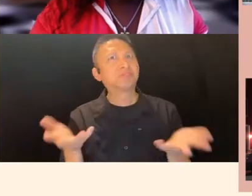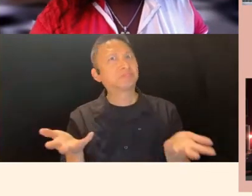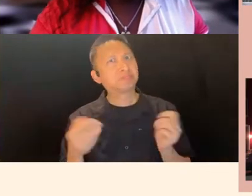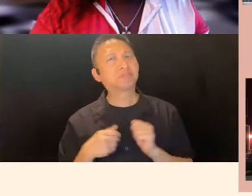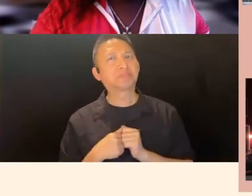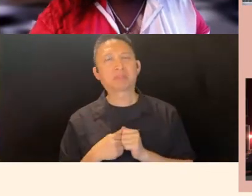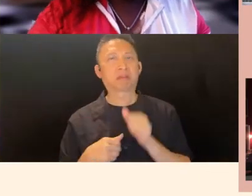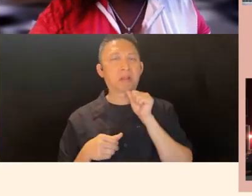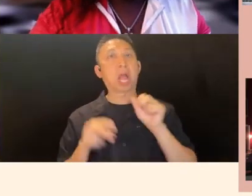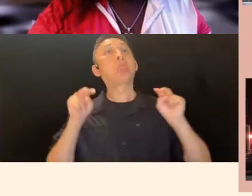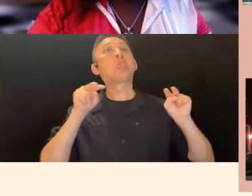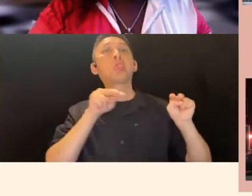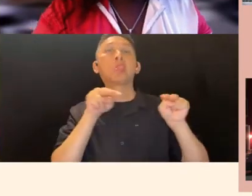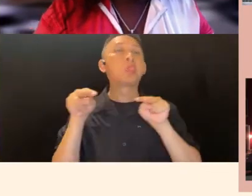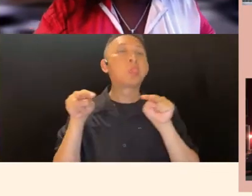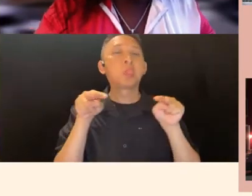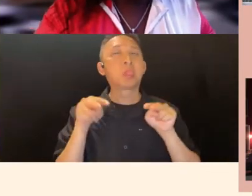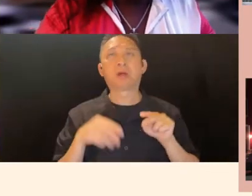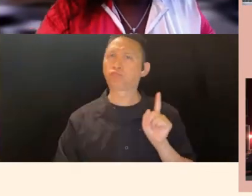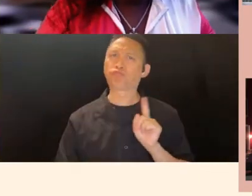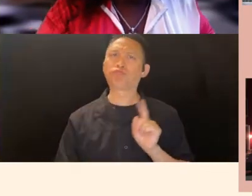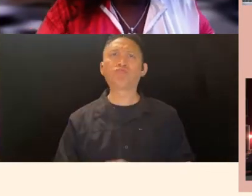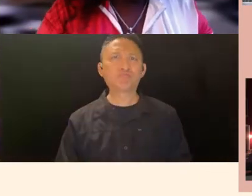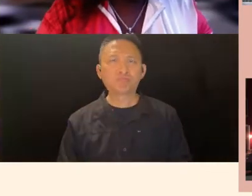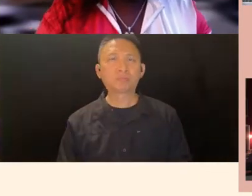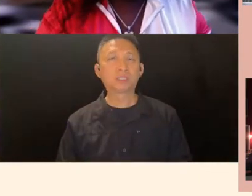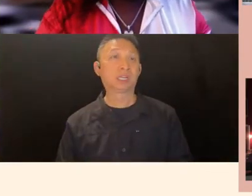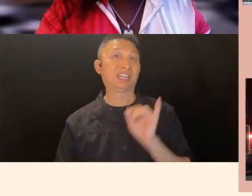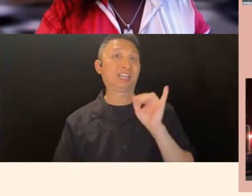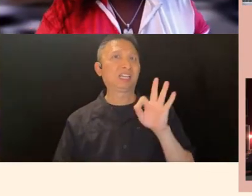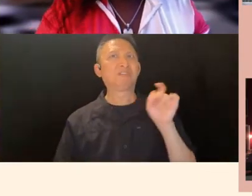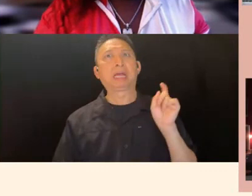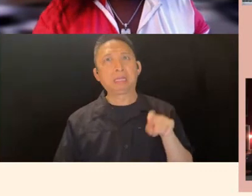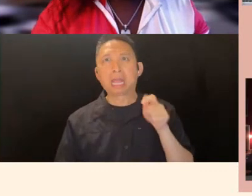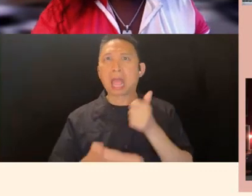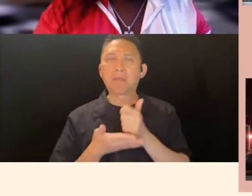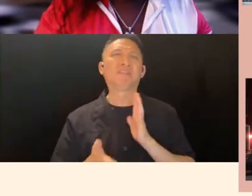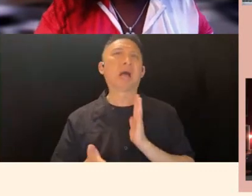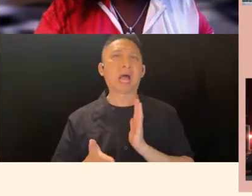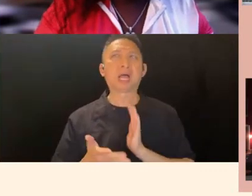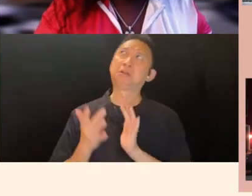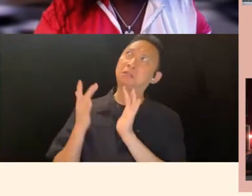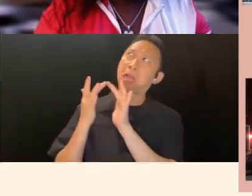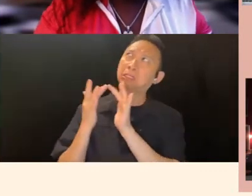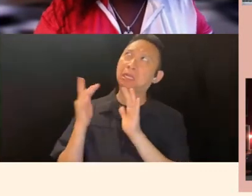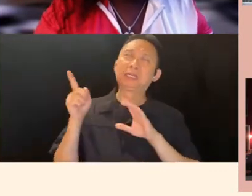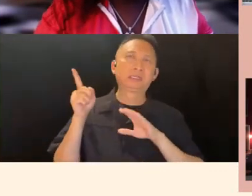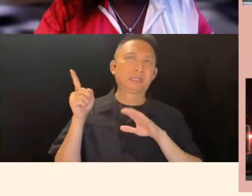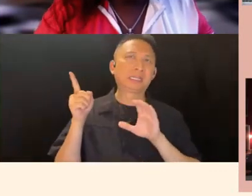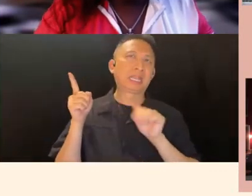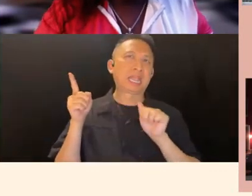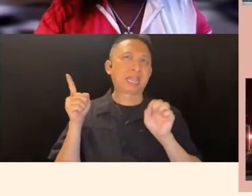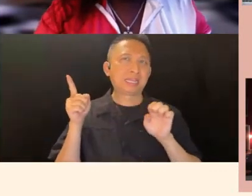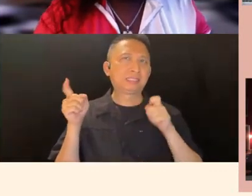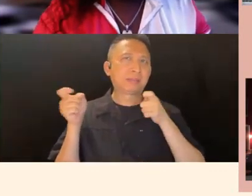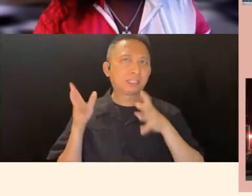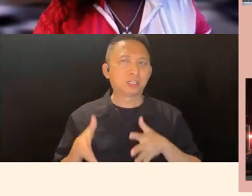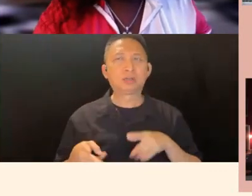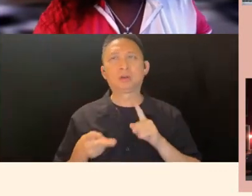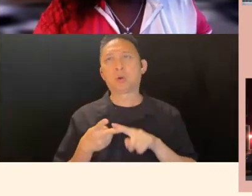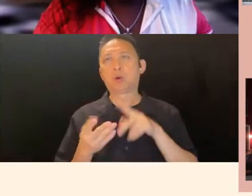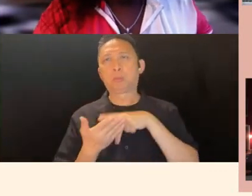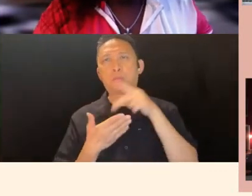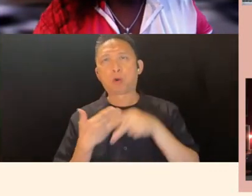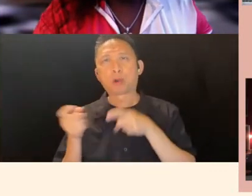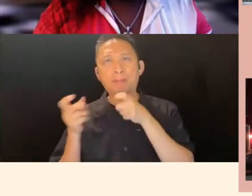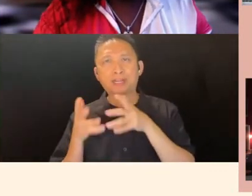of, if you do need something, you have a case manager that you can go to. If you do need something, you can hit up the program manager. If you